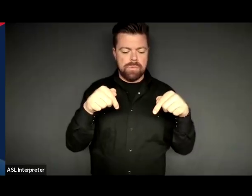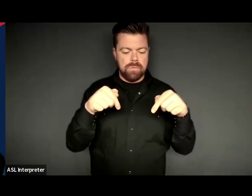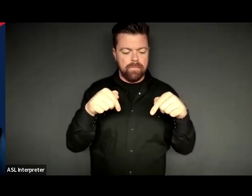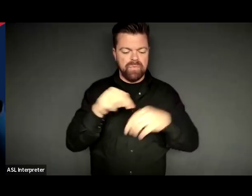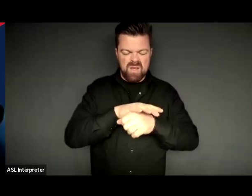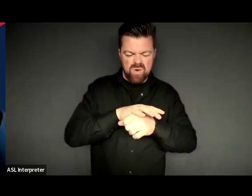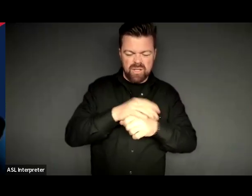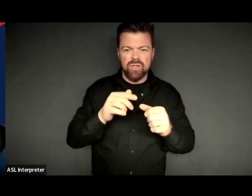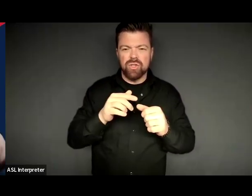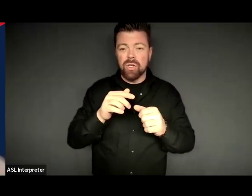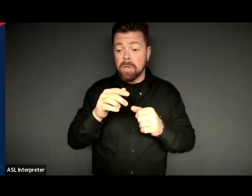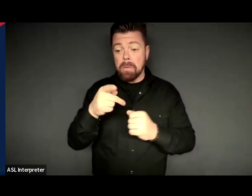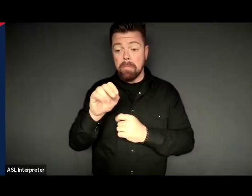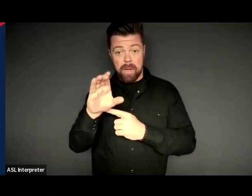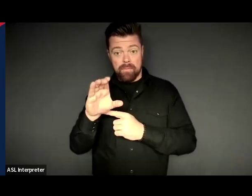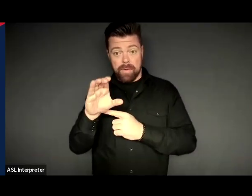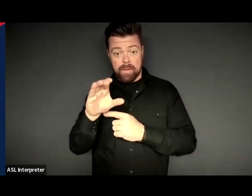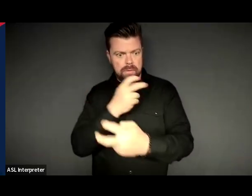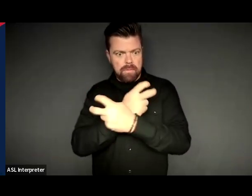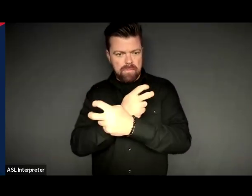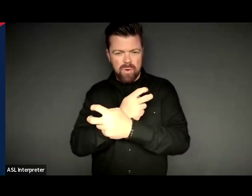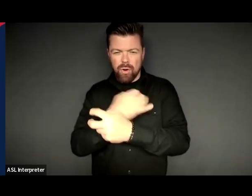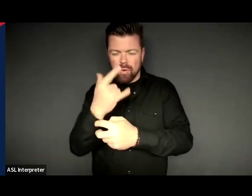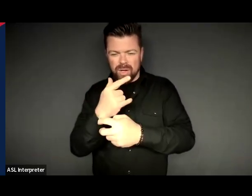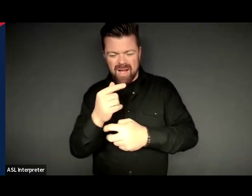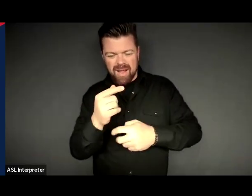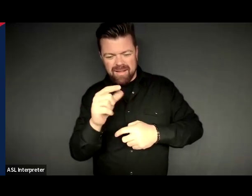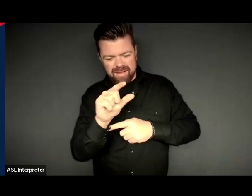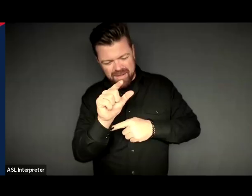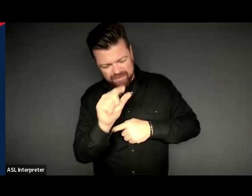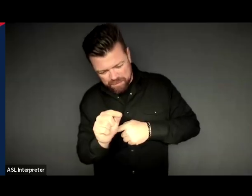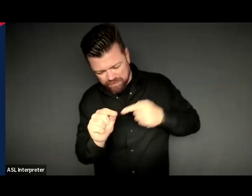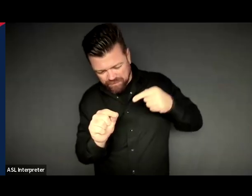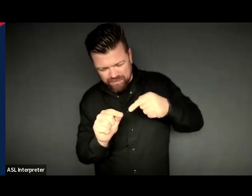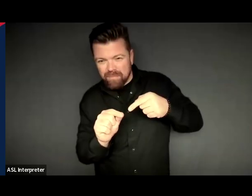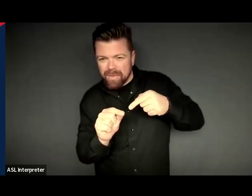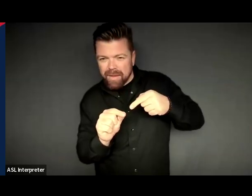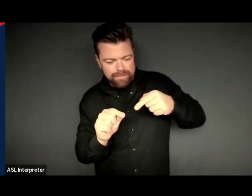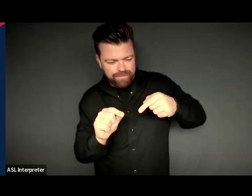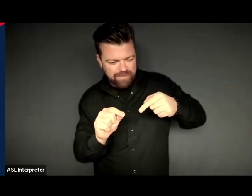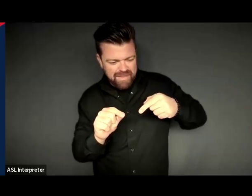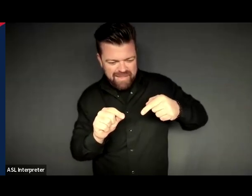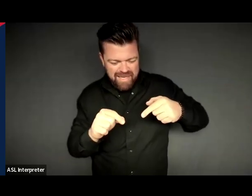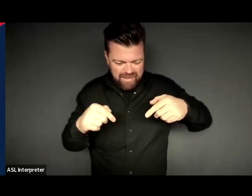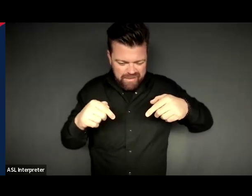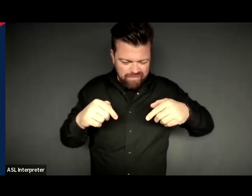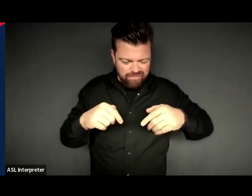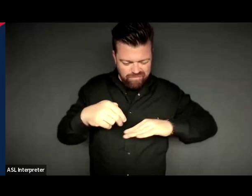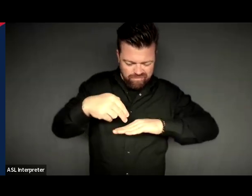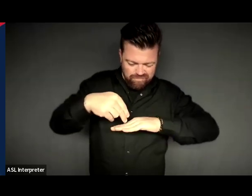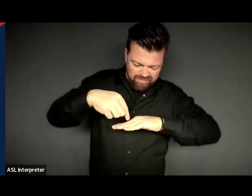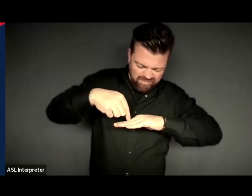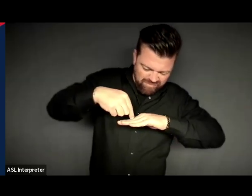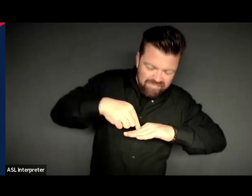are like little points, and that's just like a little drill going down into your skin. We know that people get them on their hips. We know that you get them on